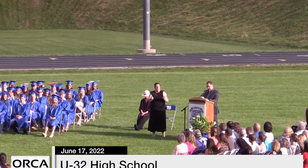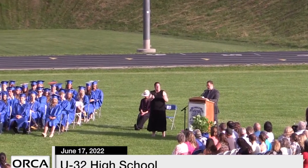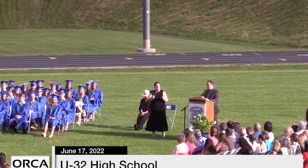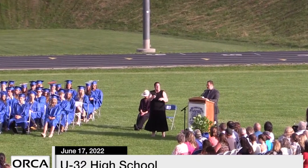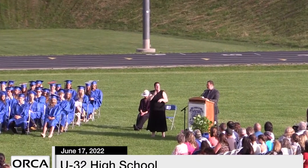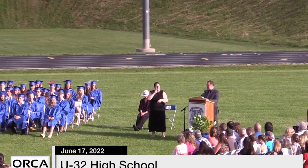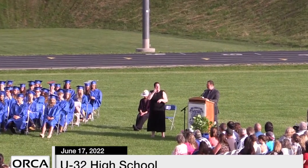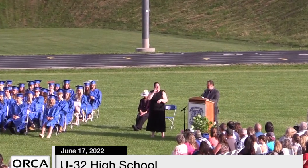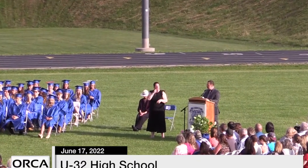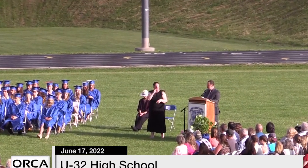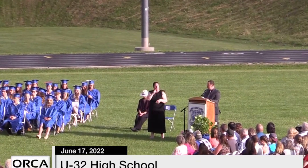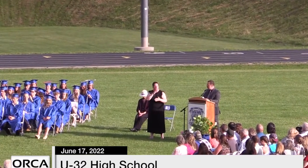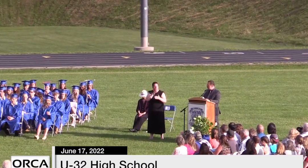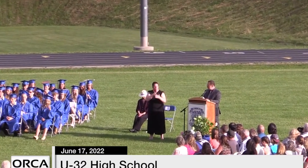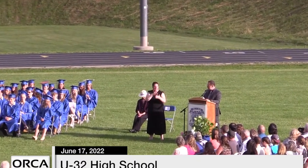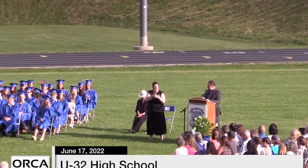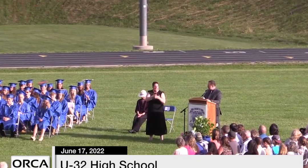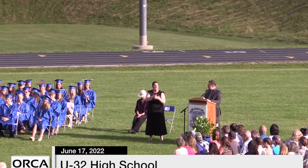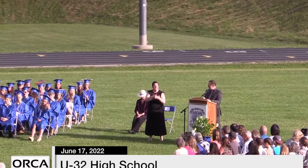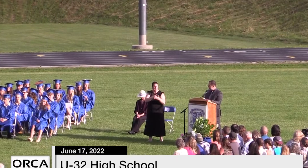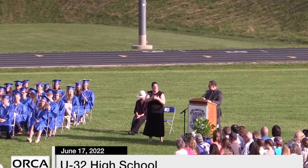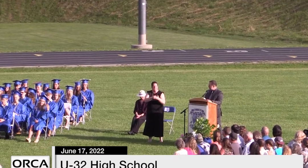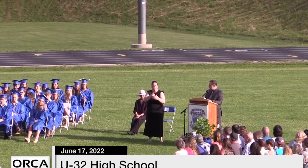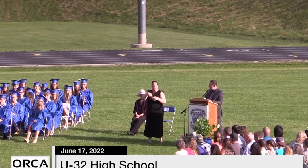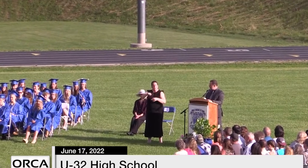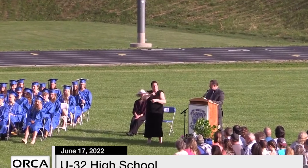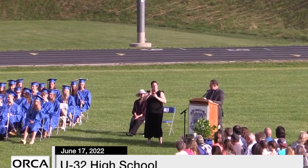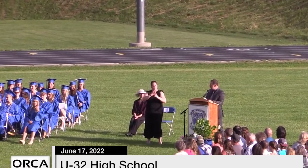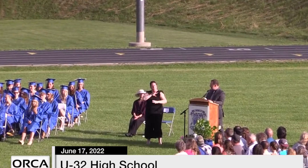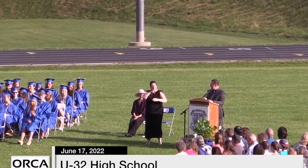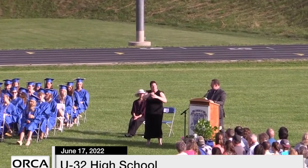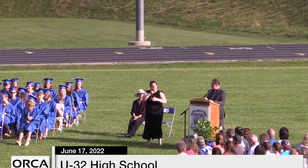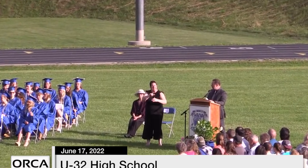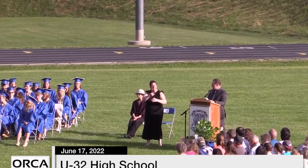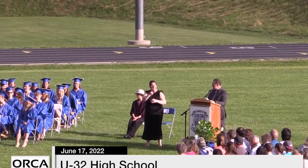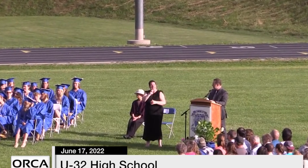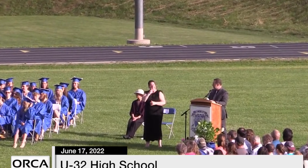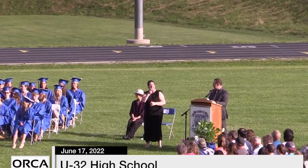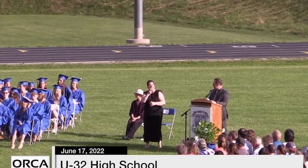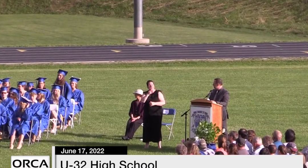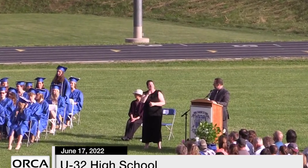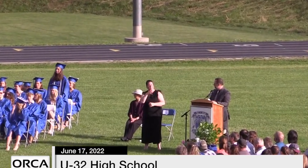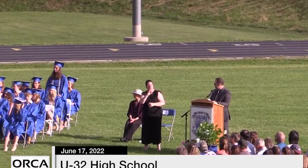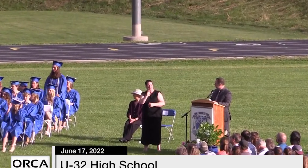sexual harassment at U32. So would the students of that task force please stand at this point?